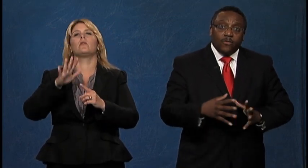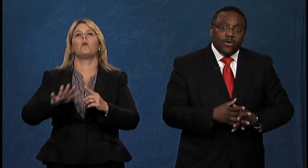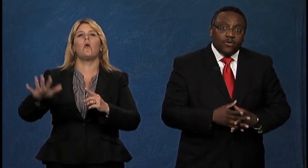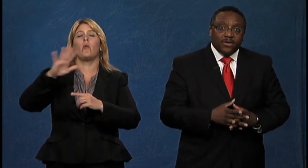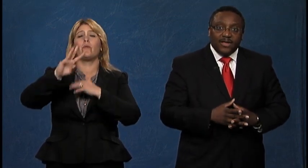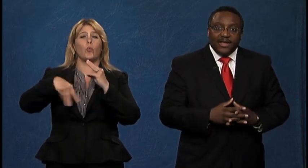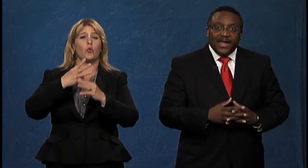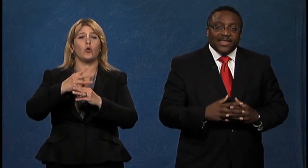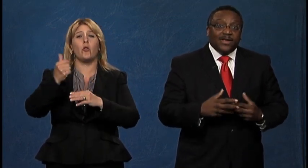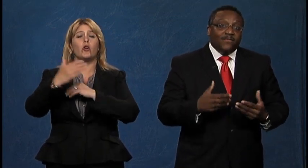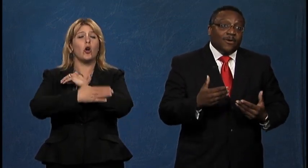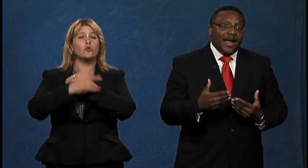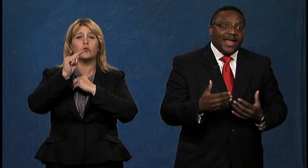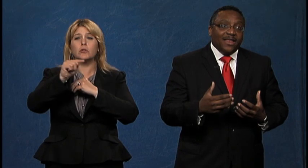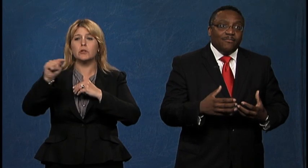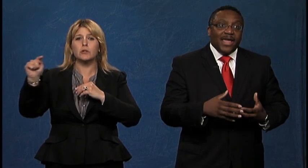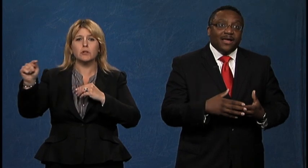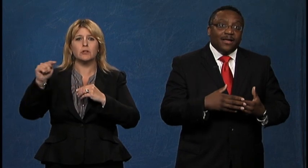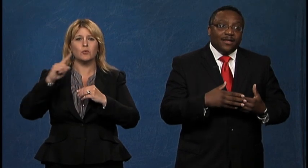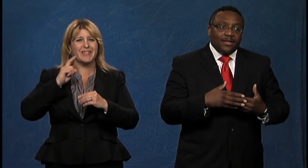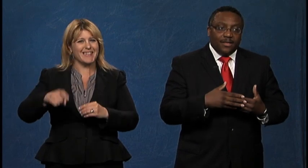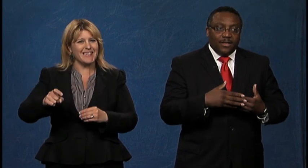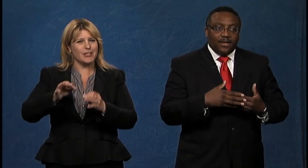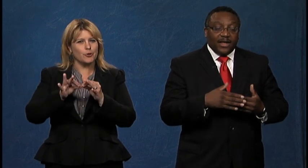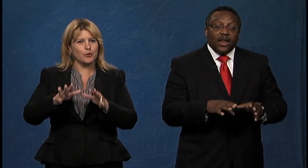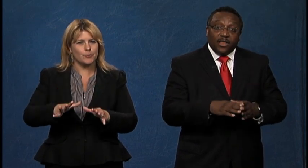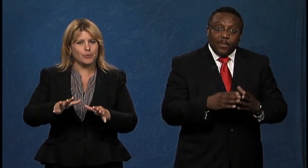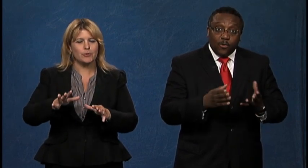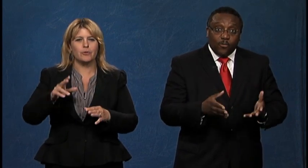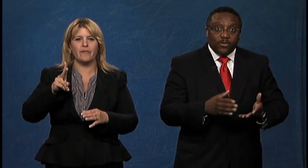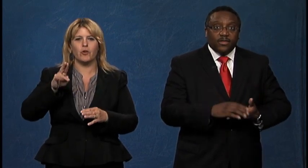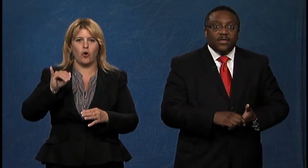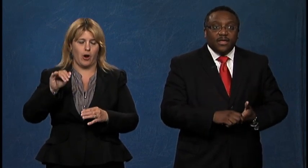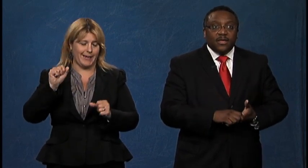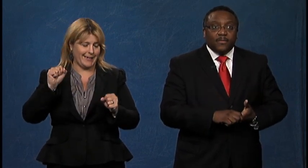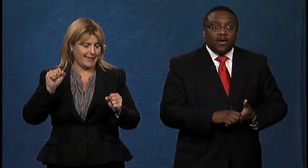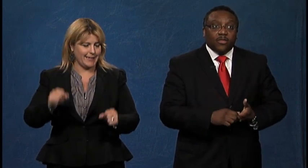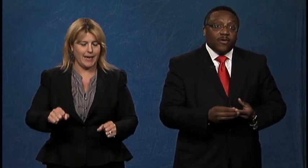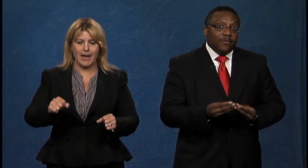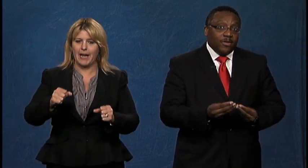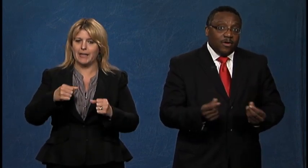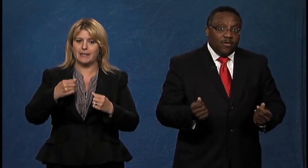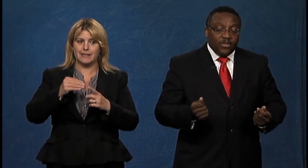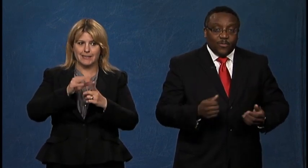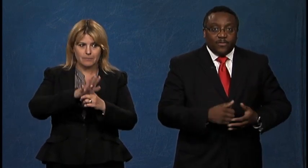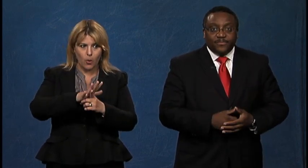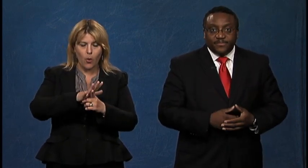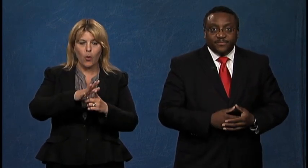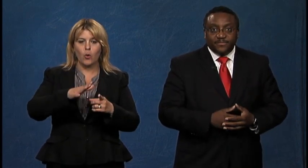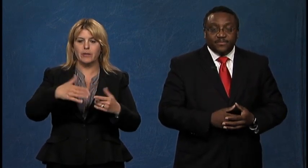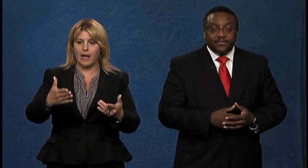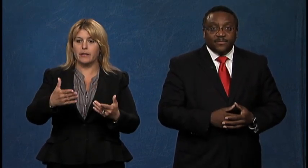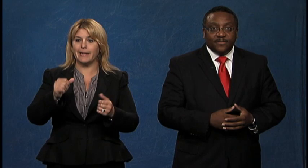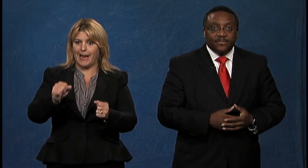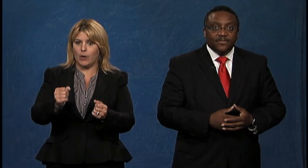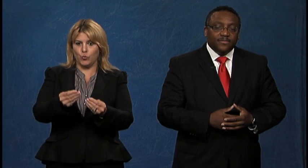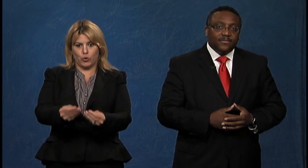all over the world. It's something that VRI can expose, but also can resolve as well.